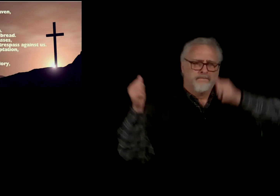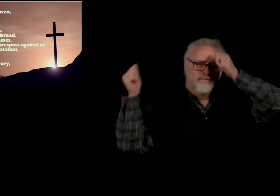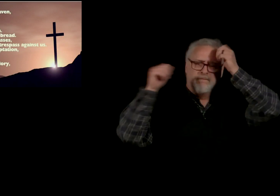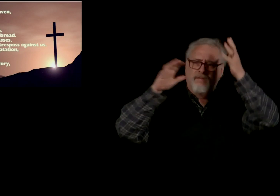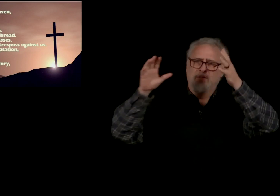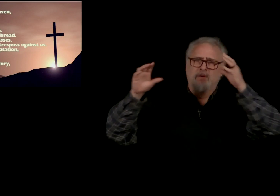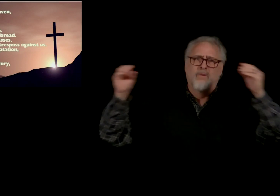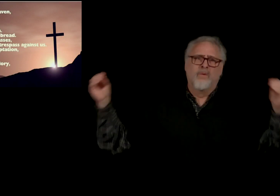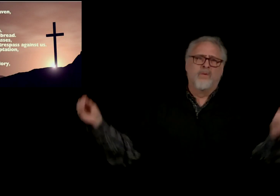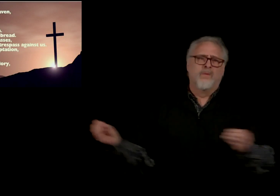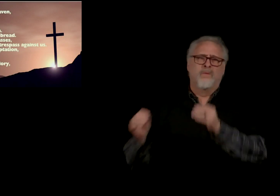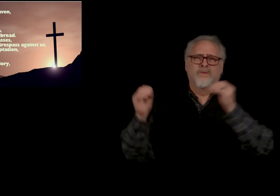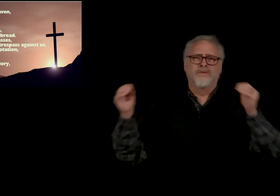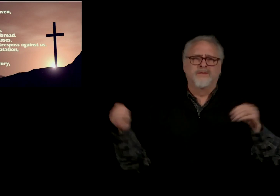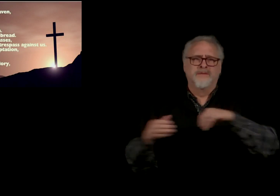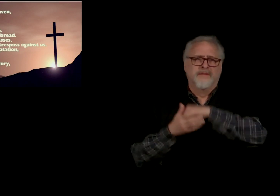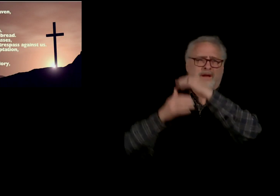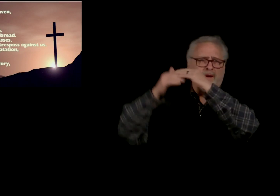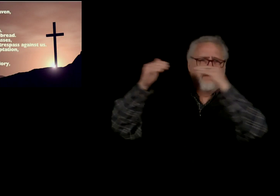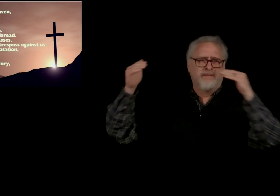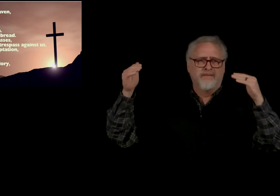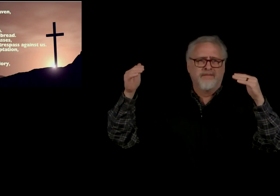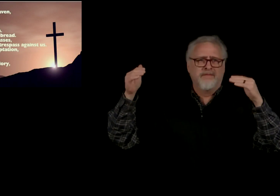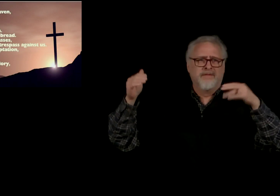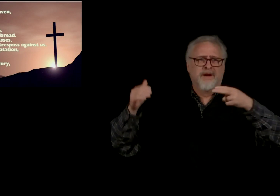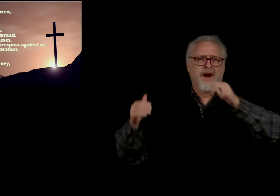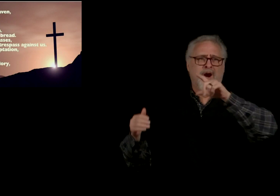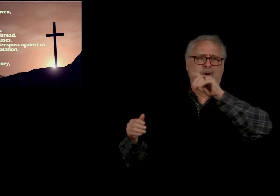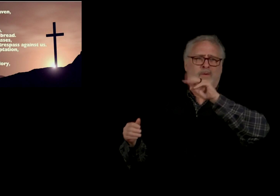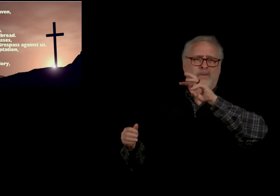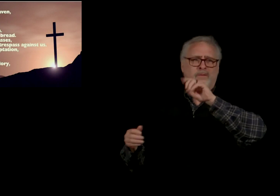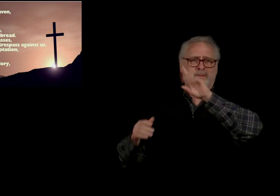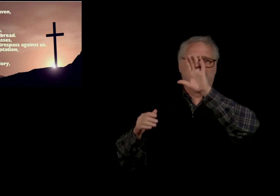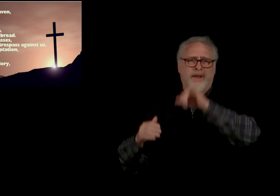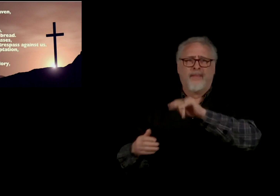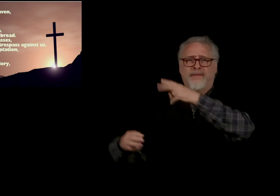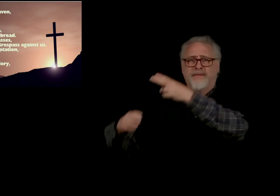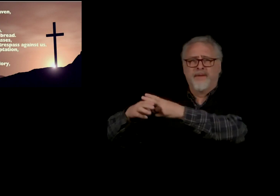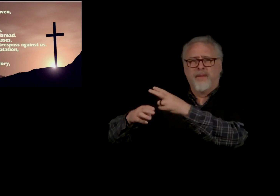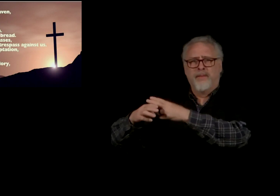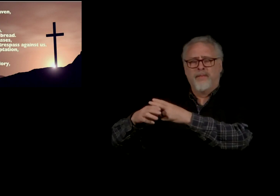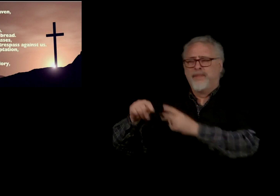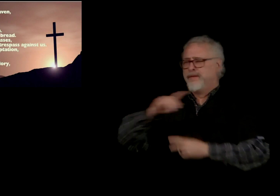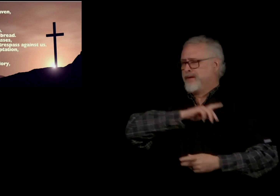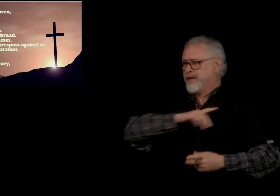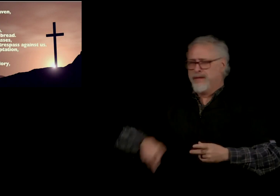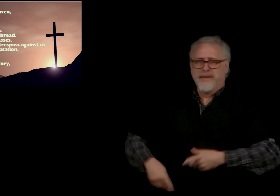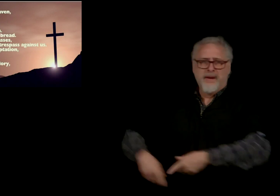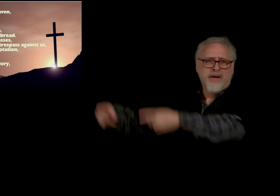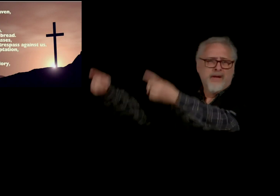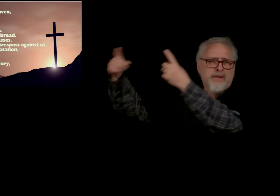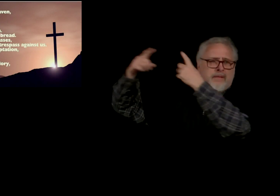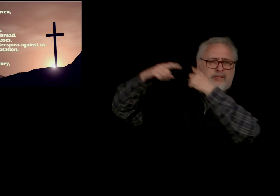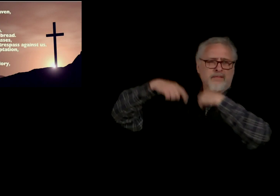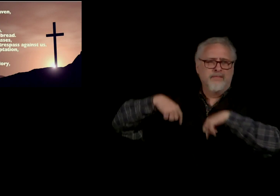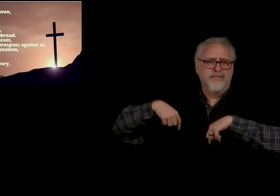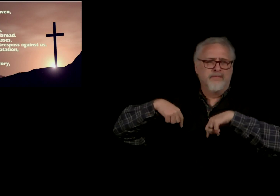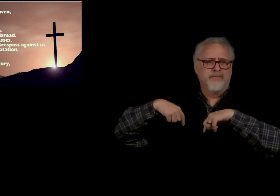Our Father, who art in heaven, hallowed be thy name. Thy kingdom